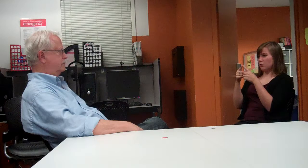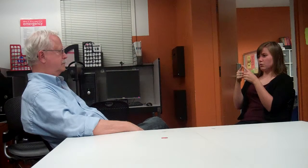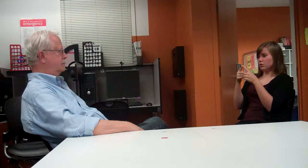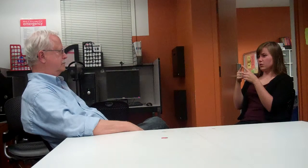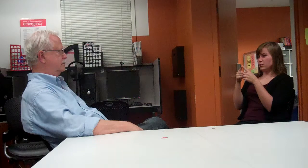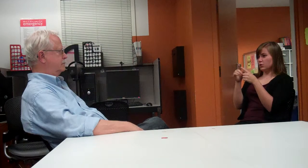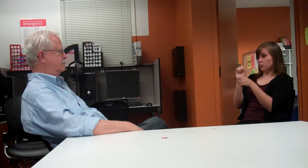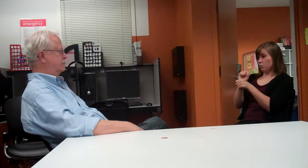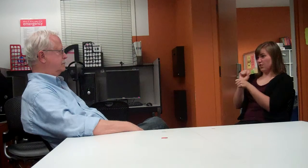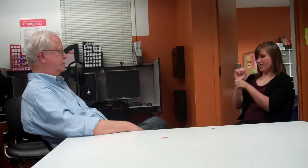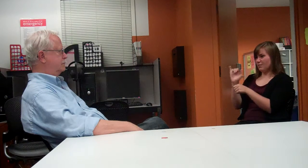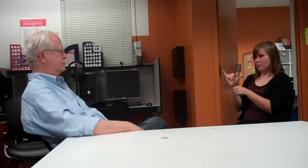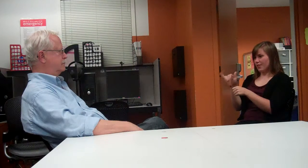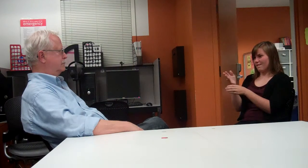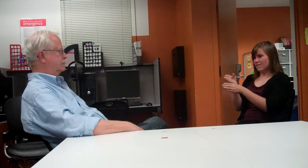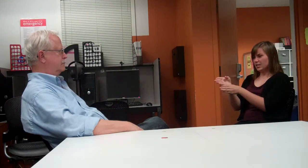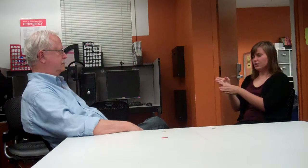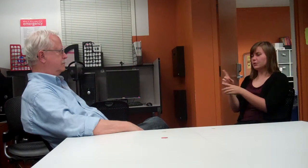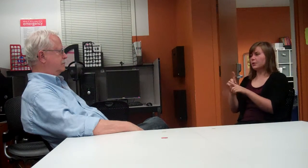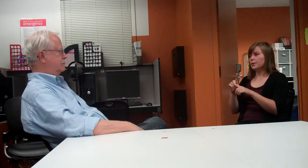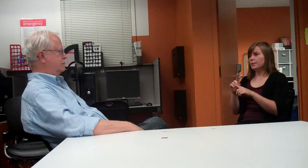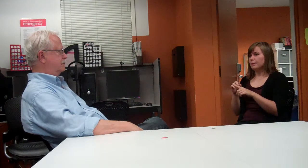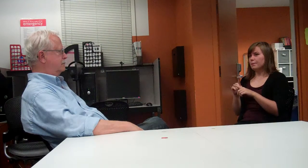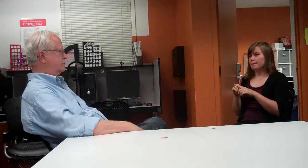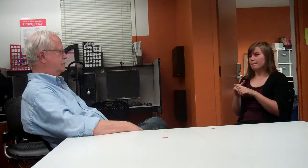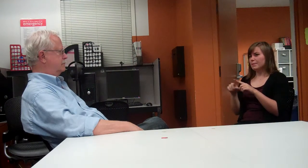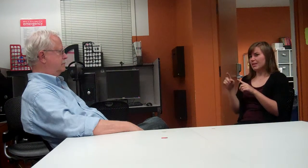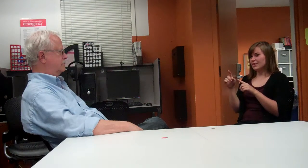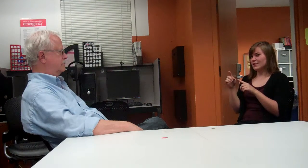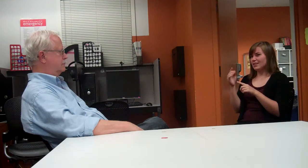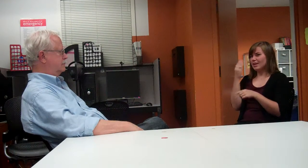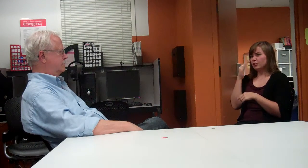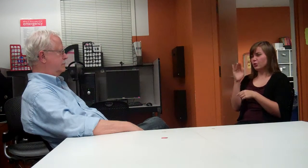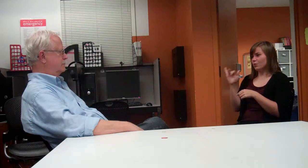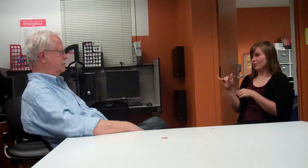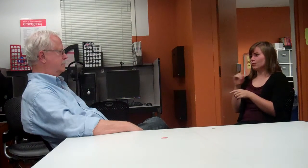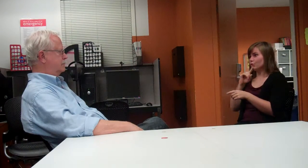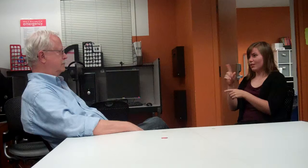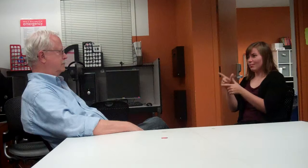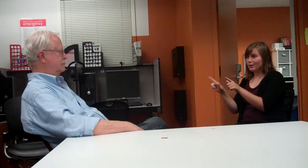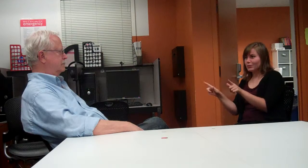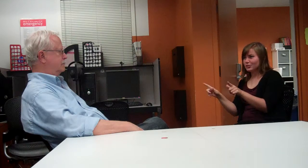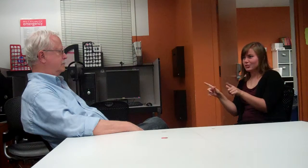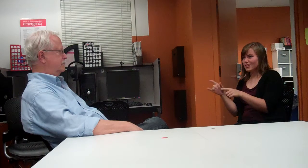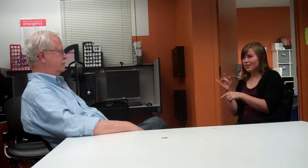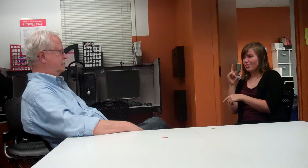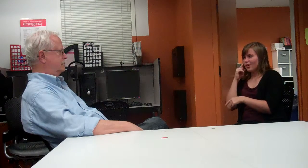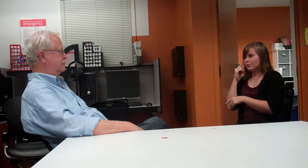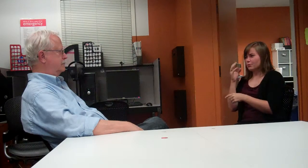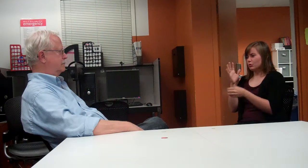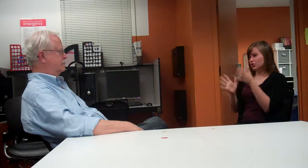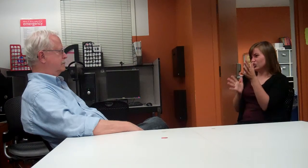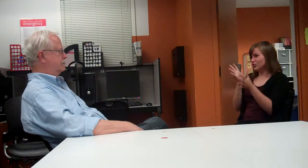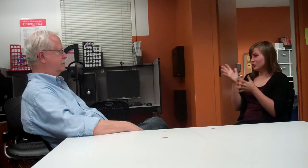cool to learn sign language, but I didn't know it was its own language or anything. I thought it was just a gestural form of English.